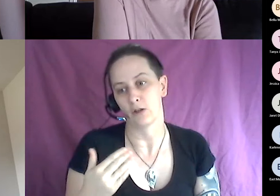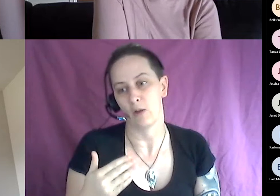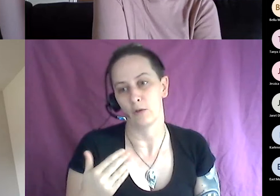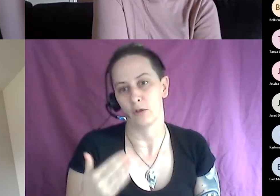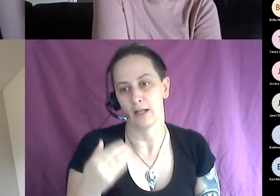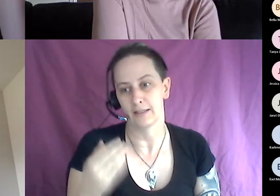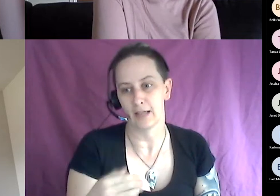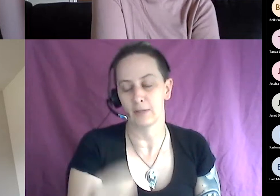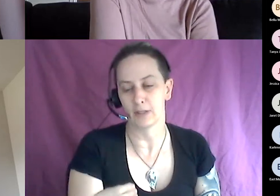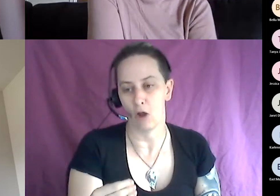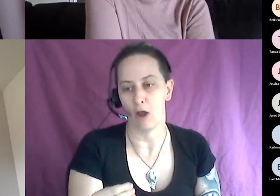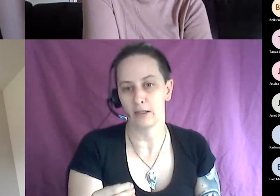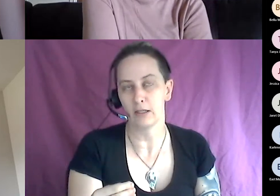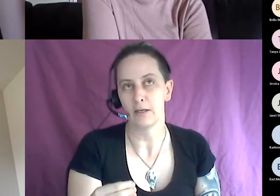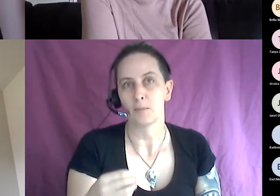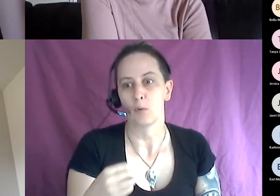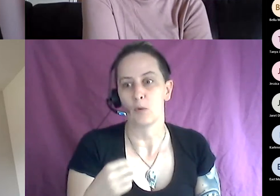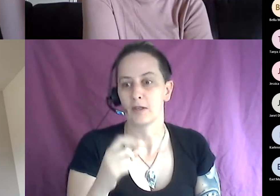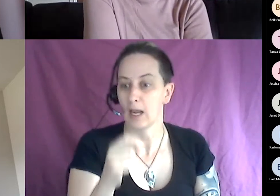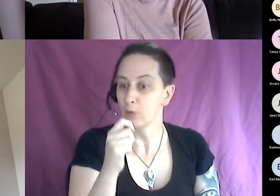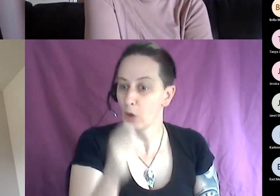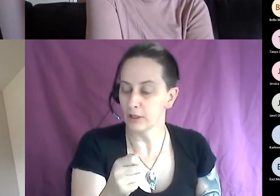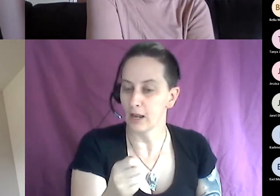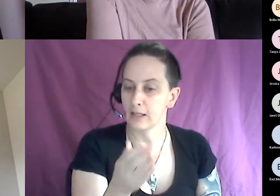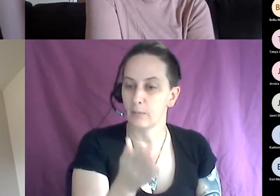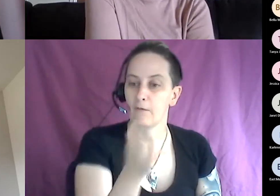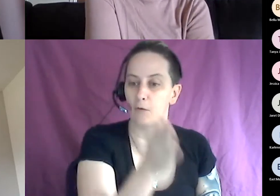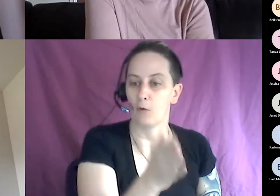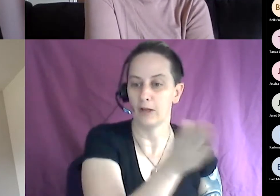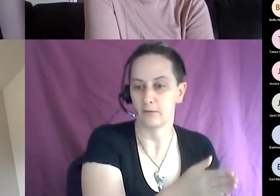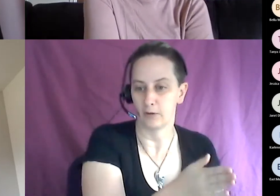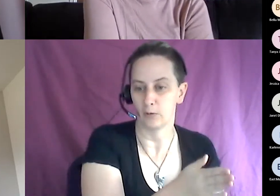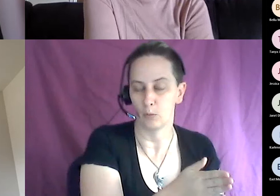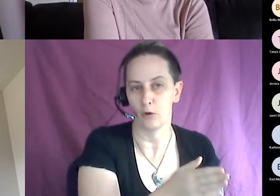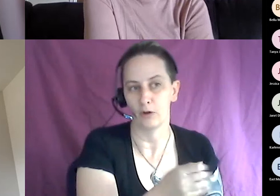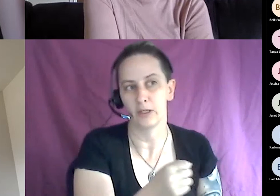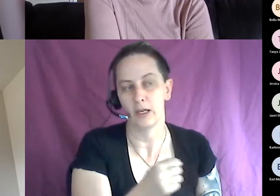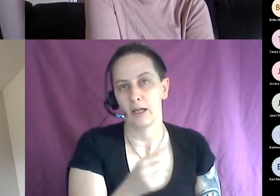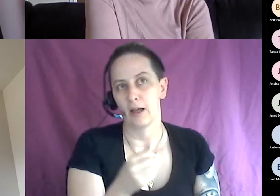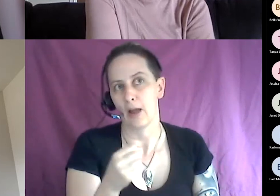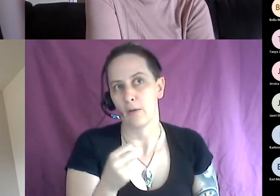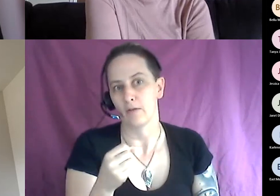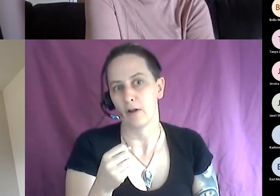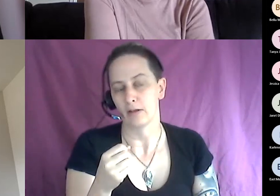ways that I would use that same sign with the same context but for a different word.